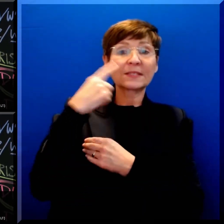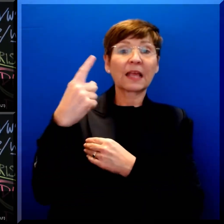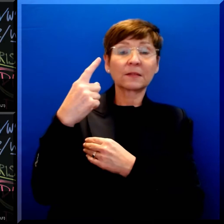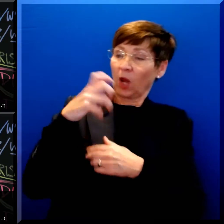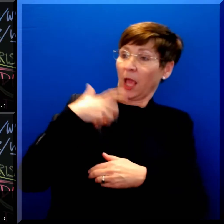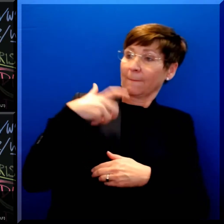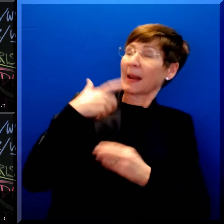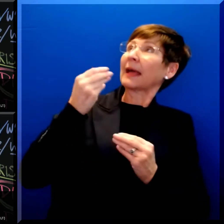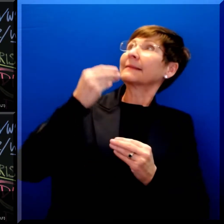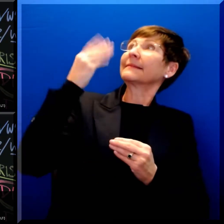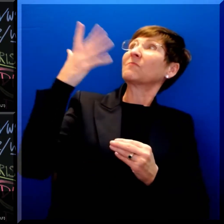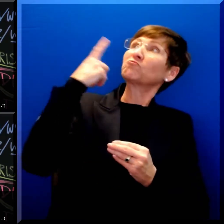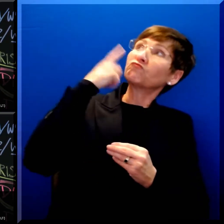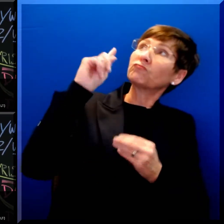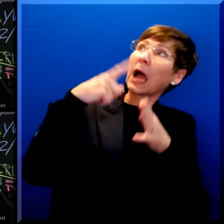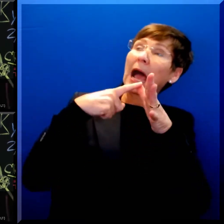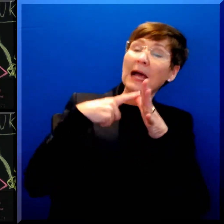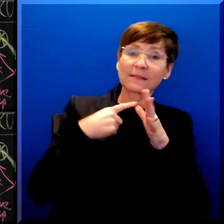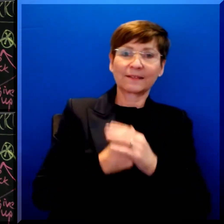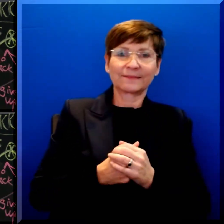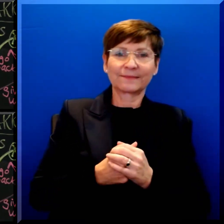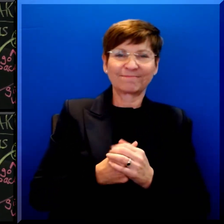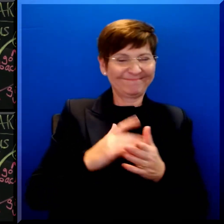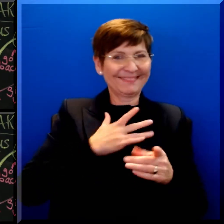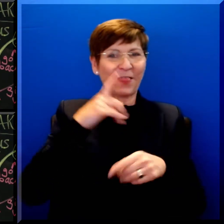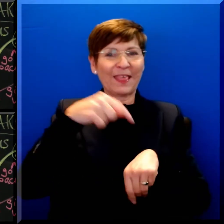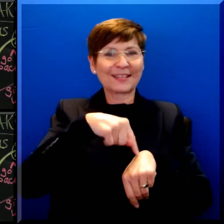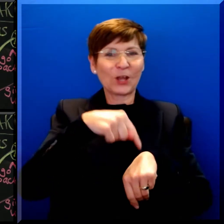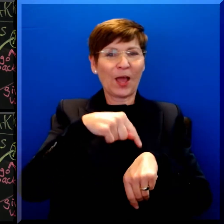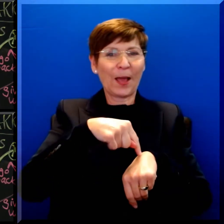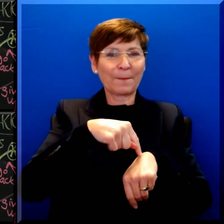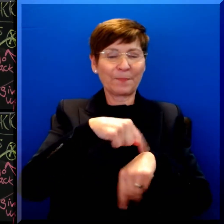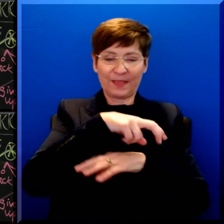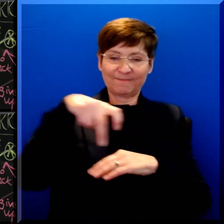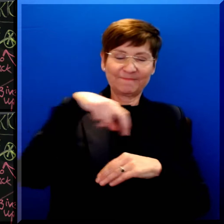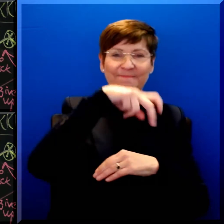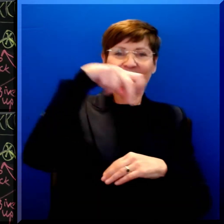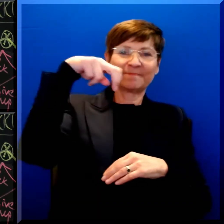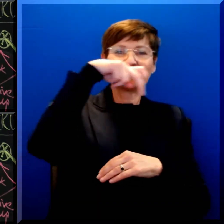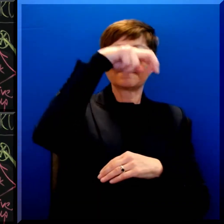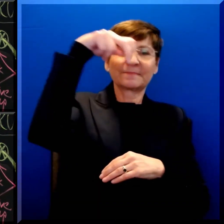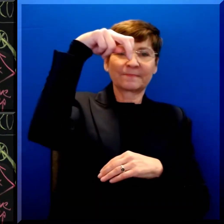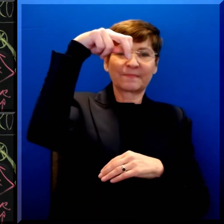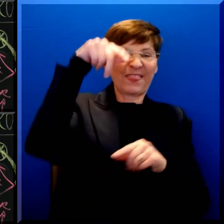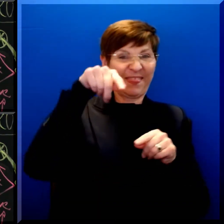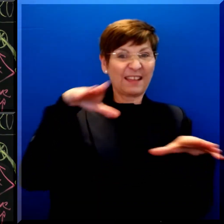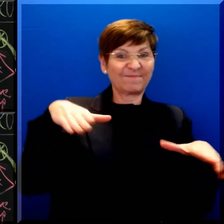answer my complaint. Now, this is interesting because in ancient times, cities had watchtowers. It looked something like this. And soldiers